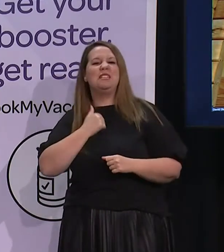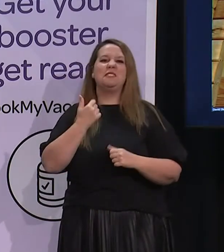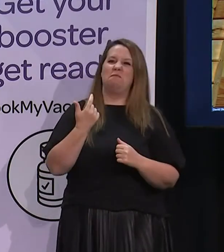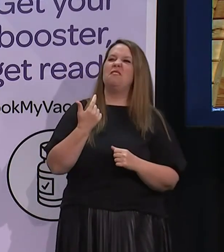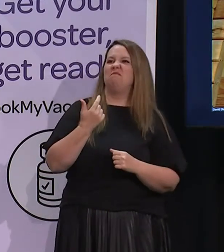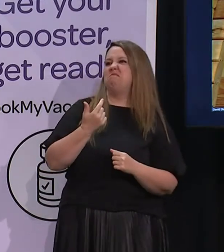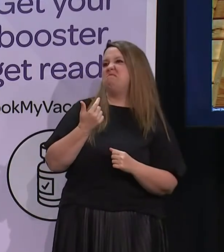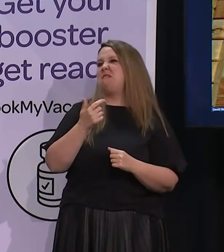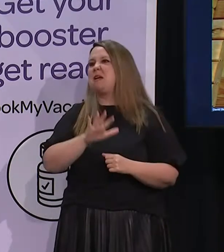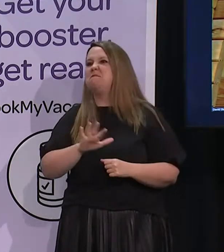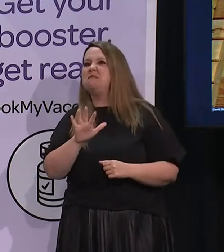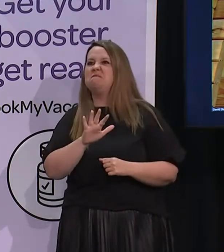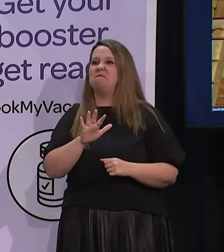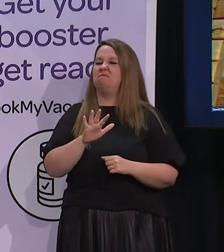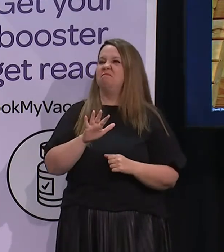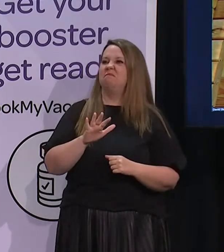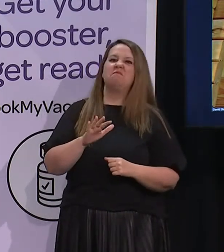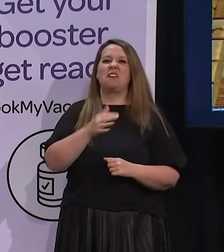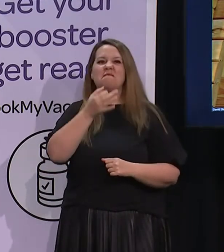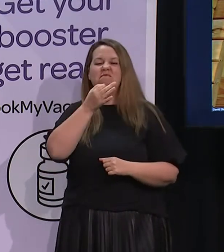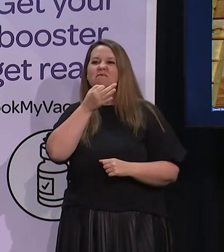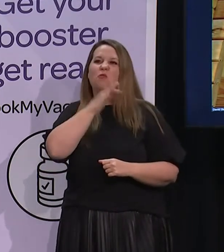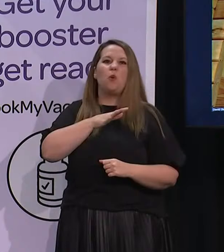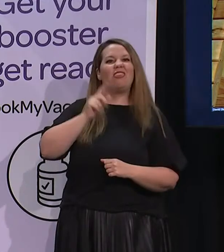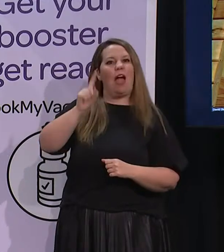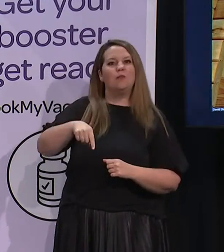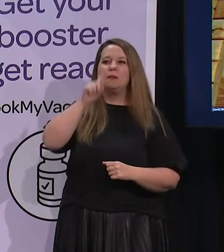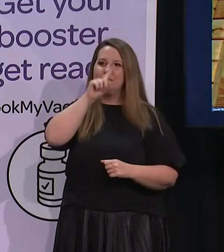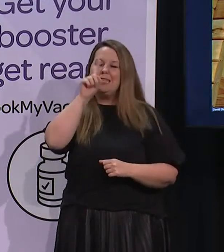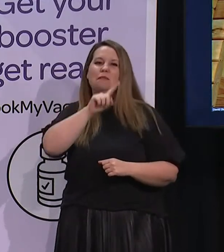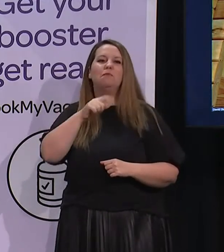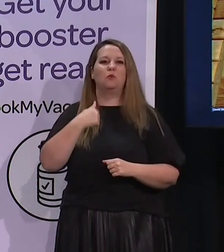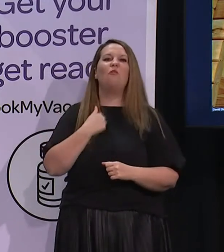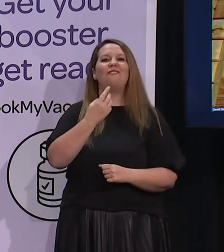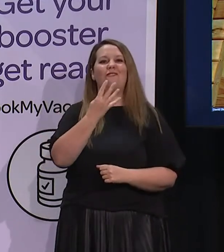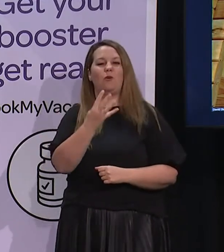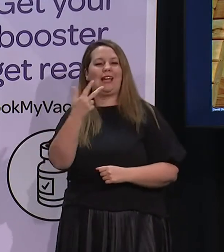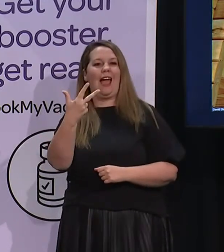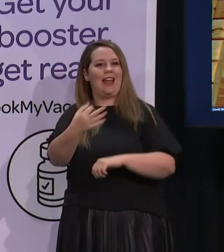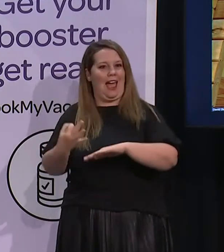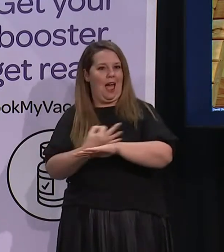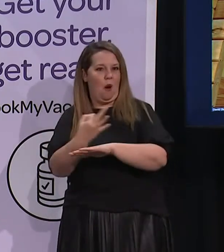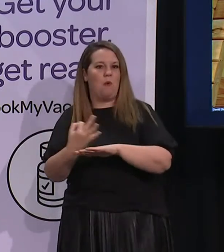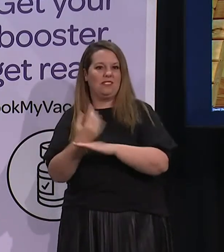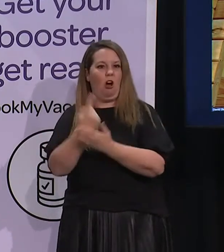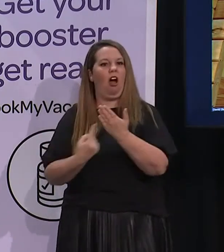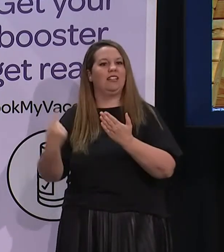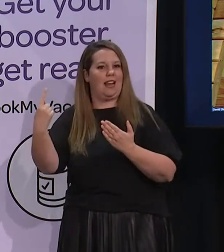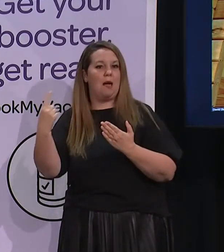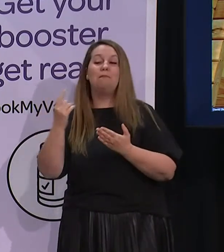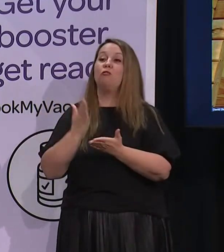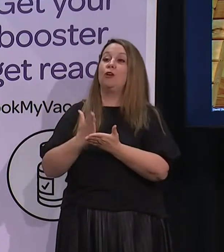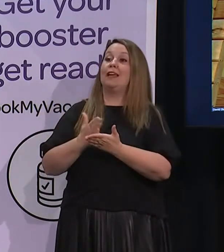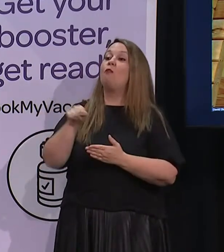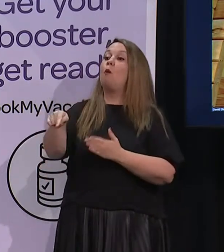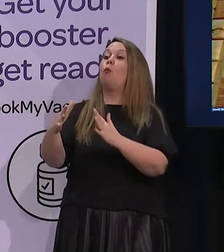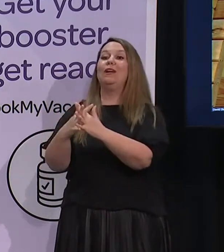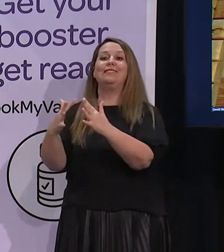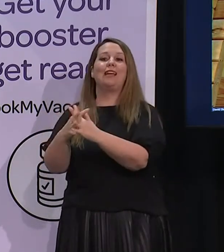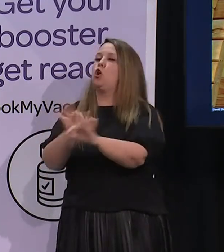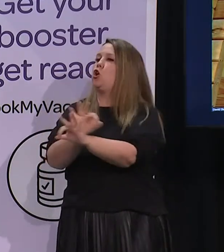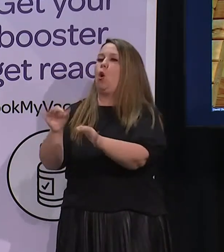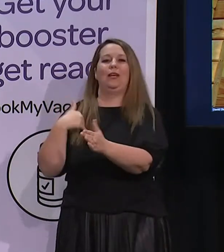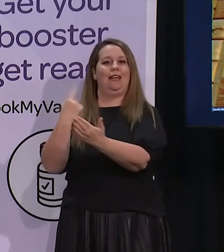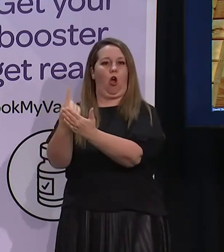for 48 hours. But no, beyond 11:59 on Wednesday, no one will be required to self-isolate any further. Did you actually